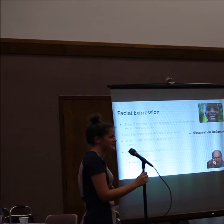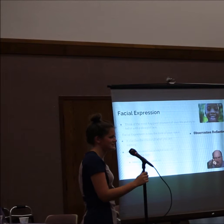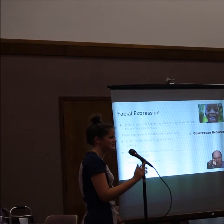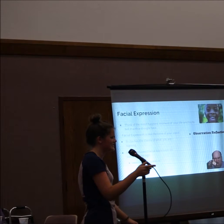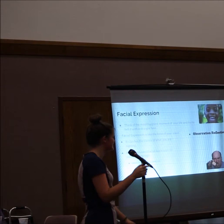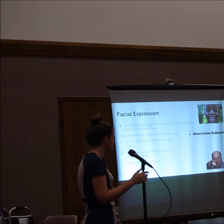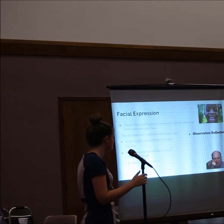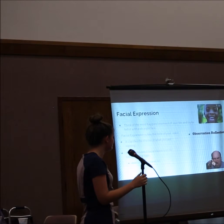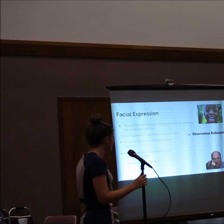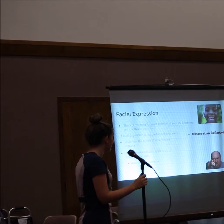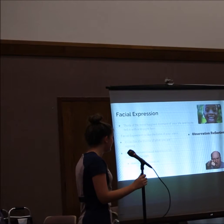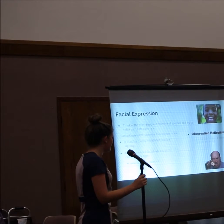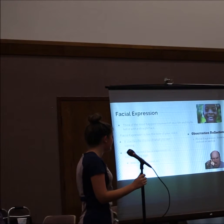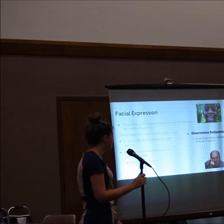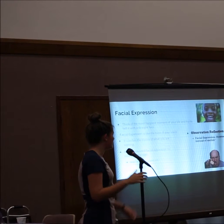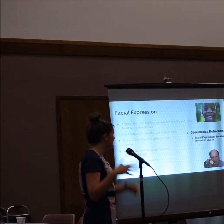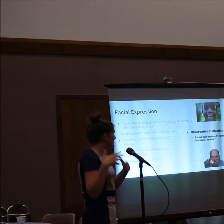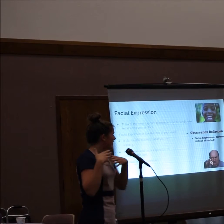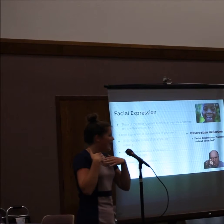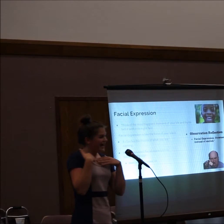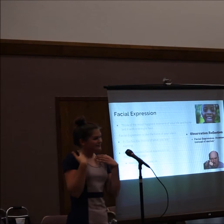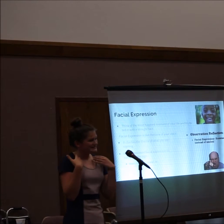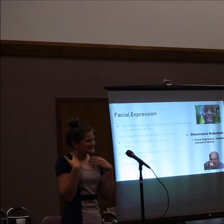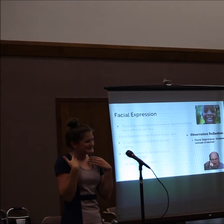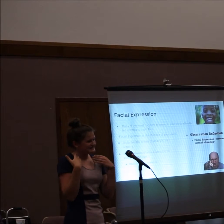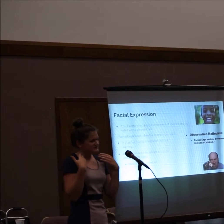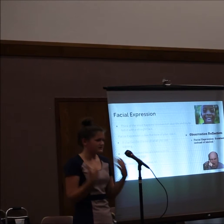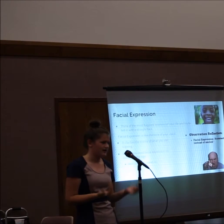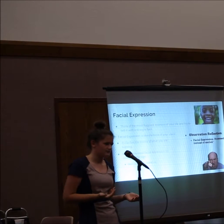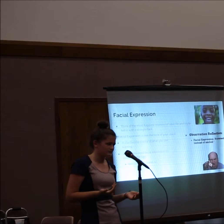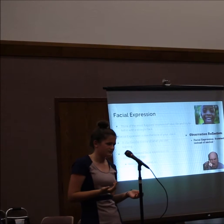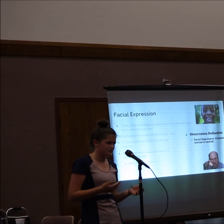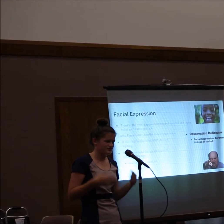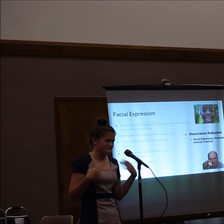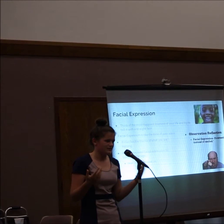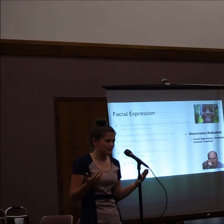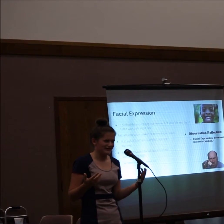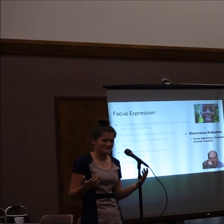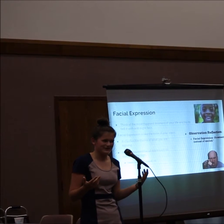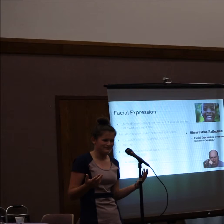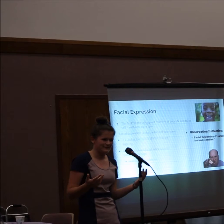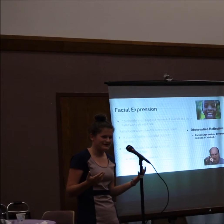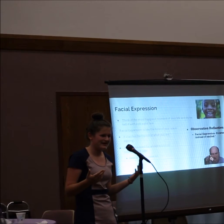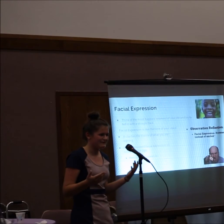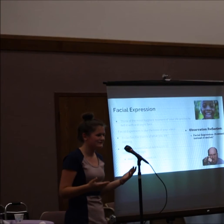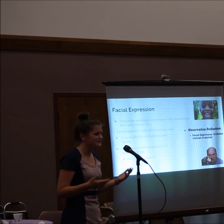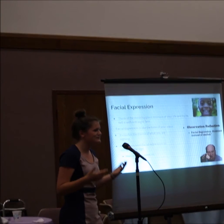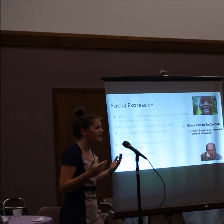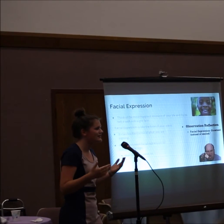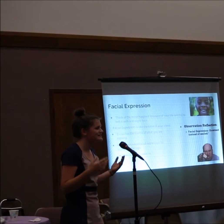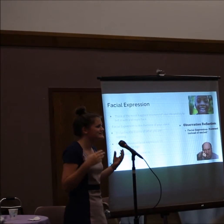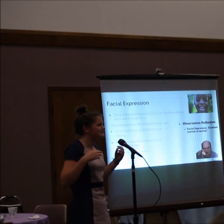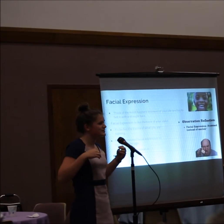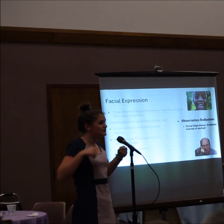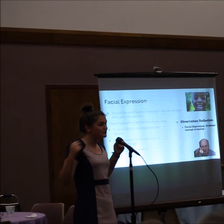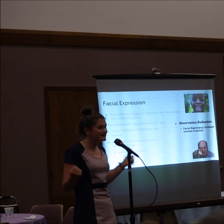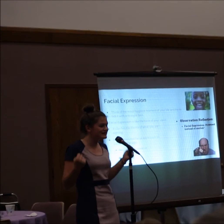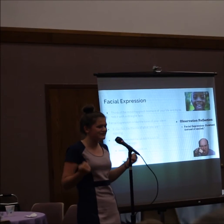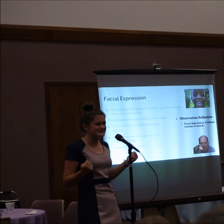expression changing. From happy to sad, or just annoyed by the point. Now, if you're talking to somebody you really want to